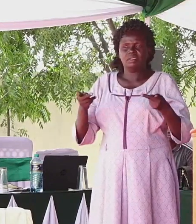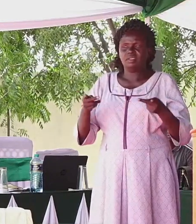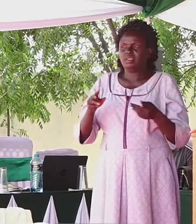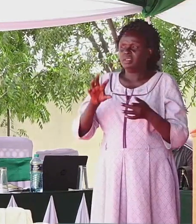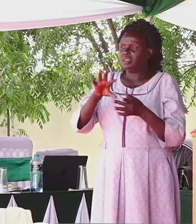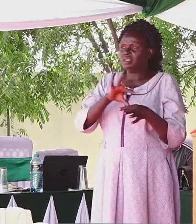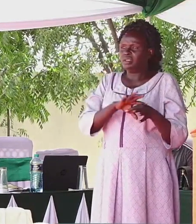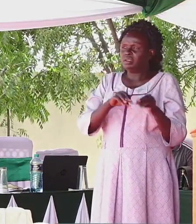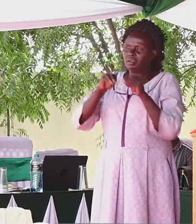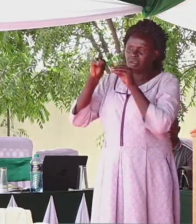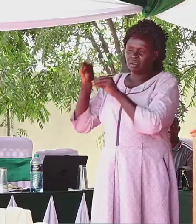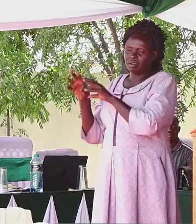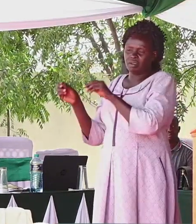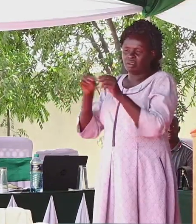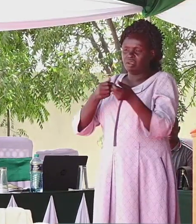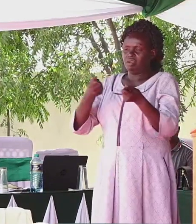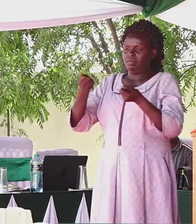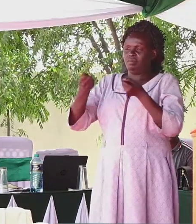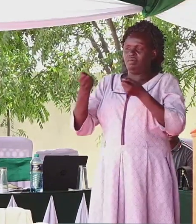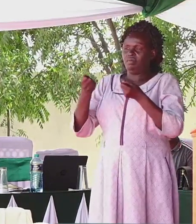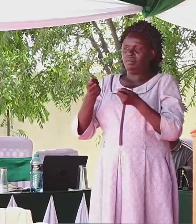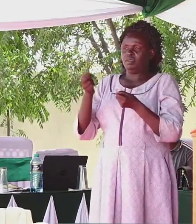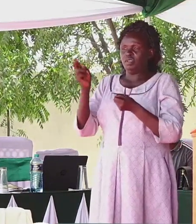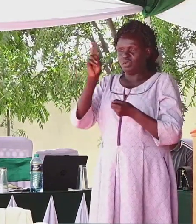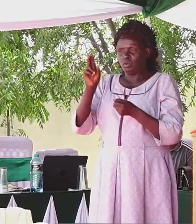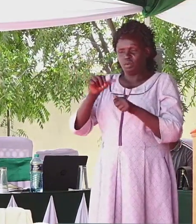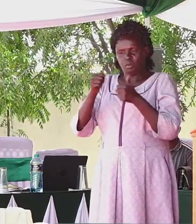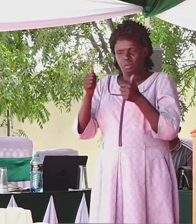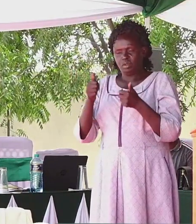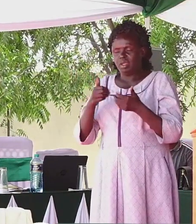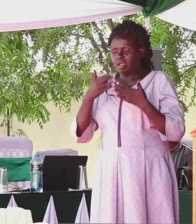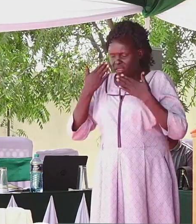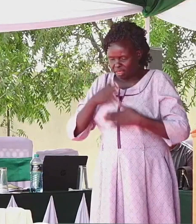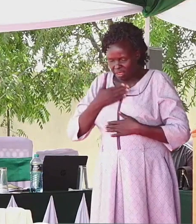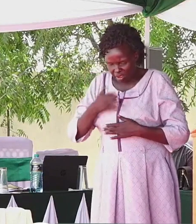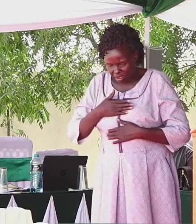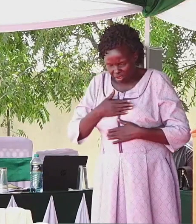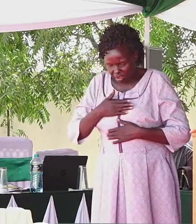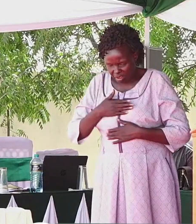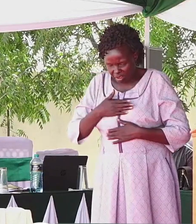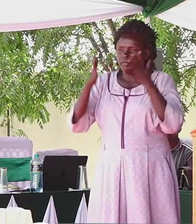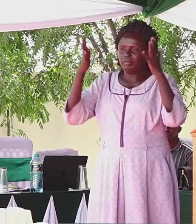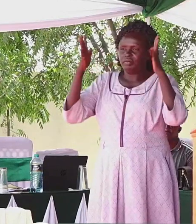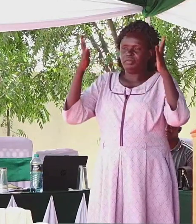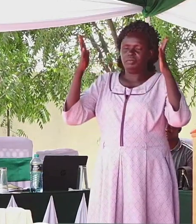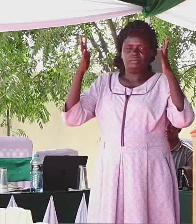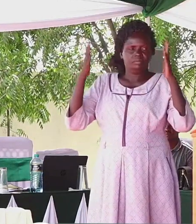dropped. We just want to appreciate and how grateful we are. A clap to the leadership.